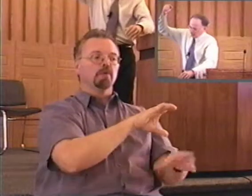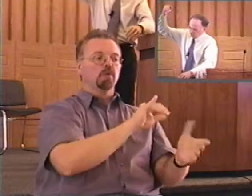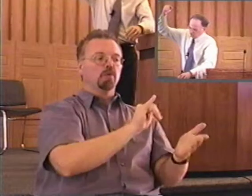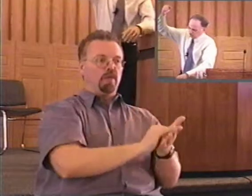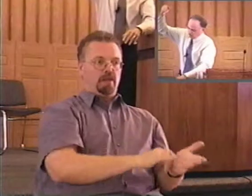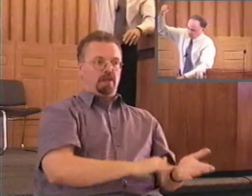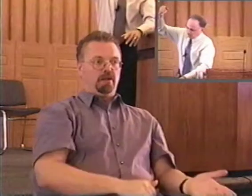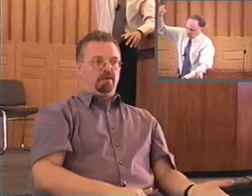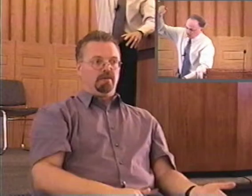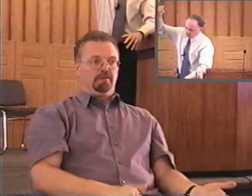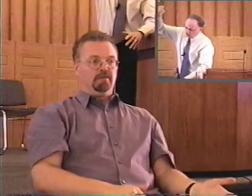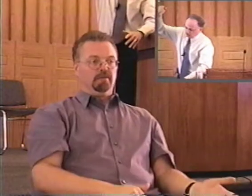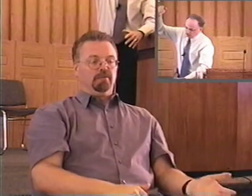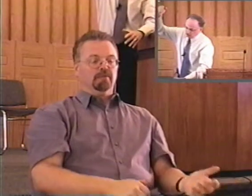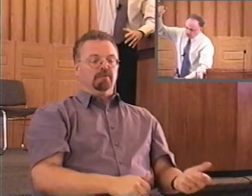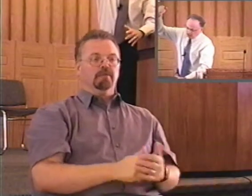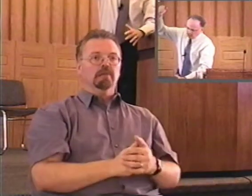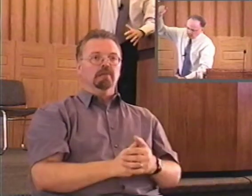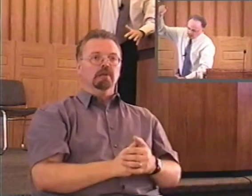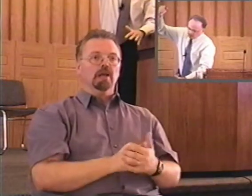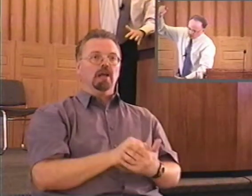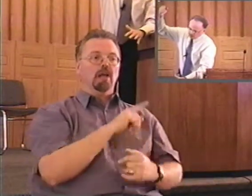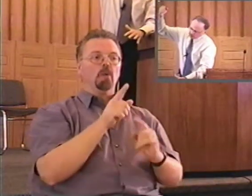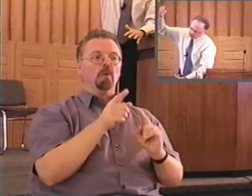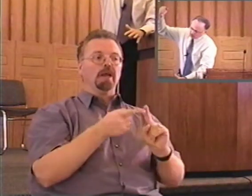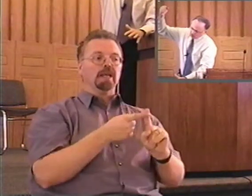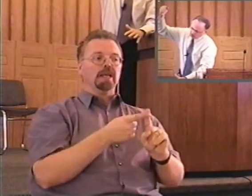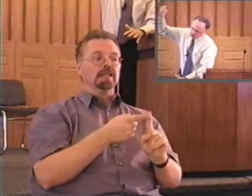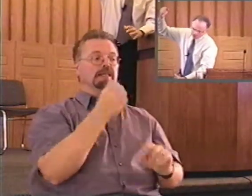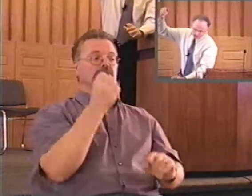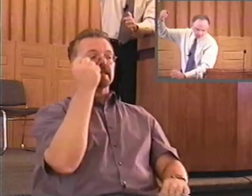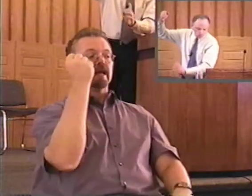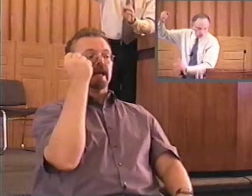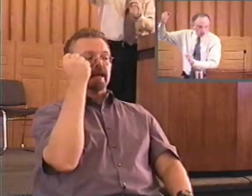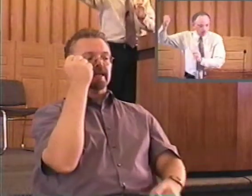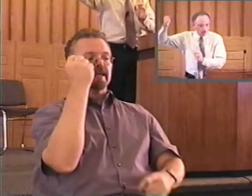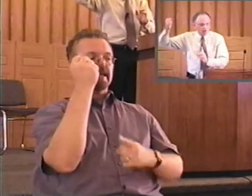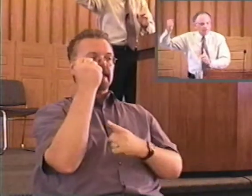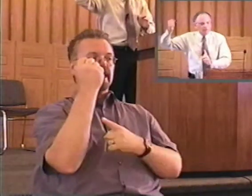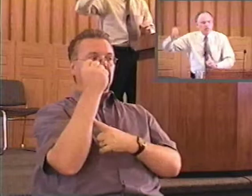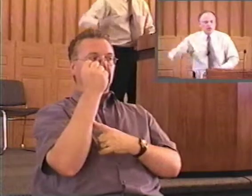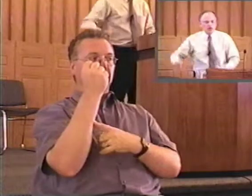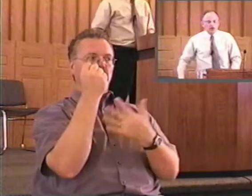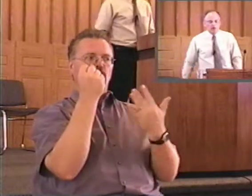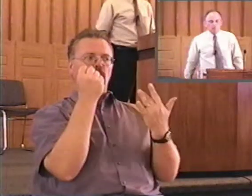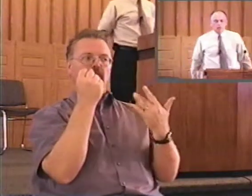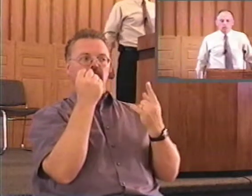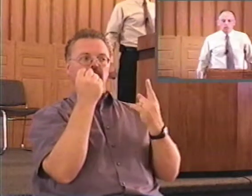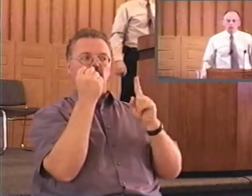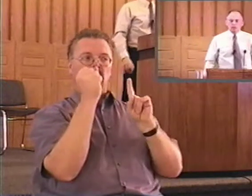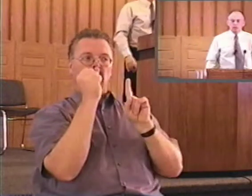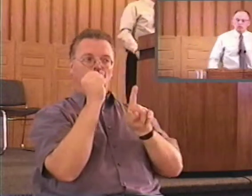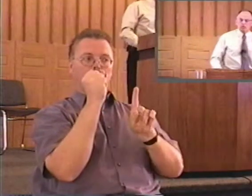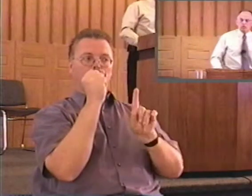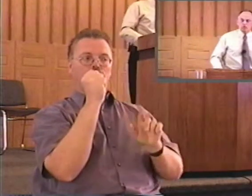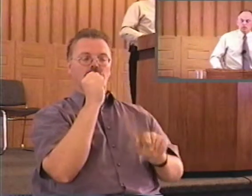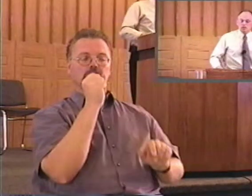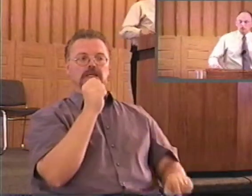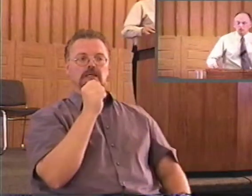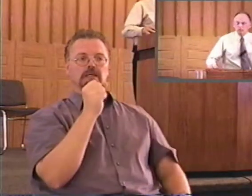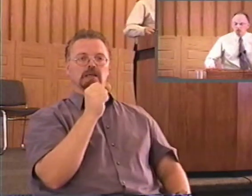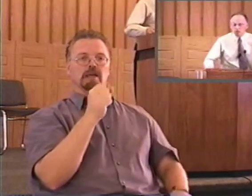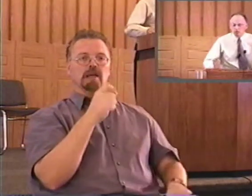when his hand is standing over there and he hesitates and pauses for one moment, then we're told in